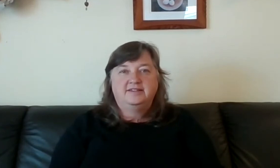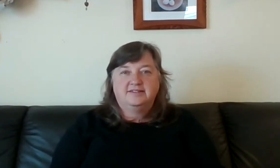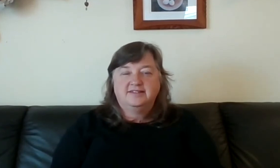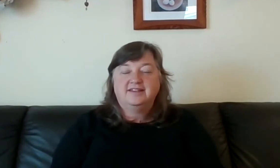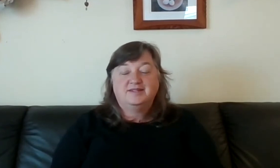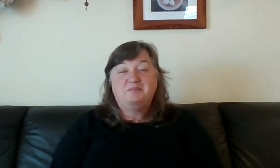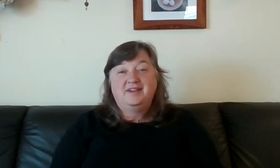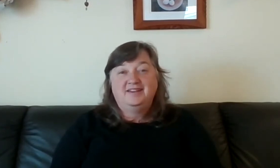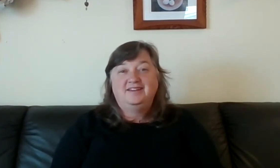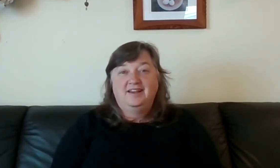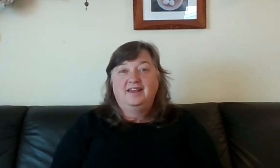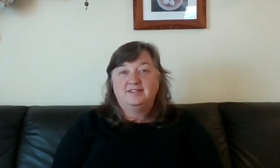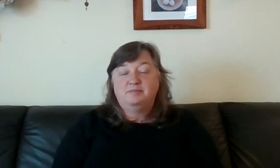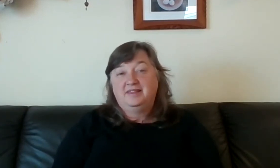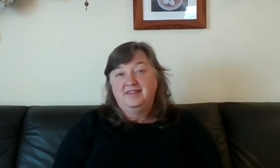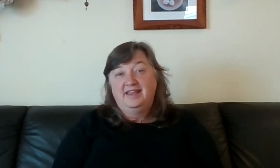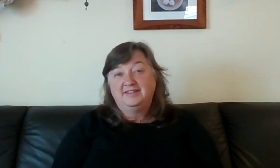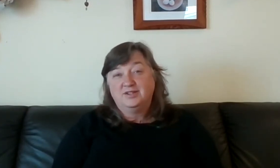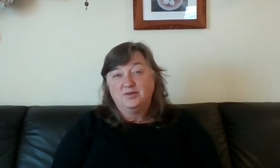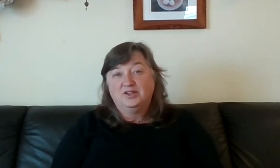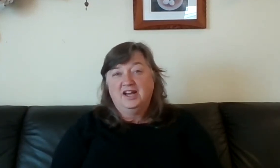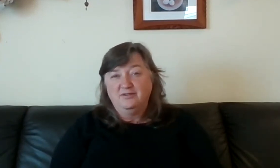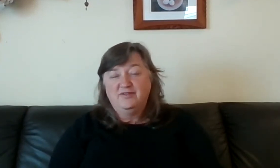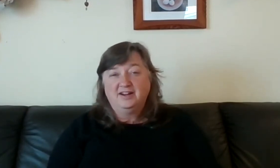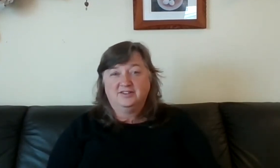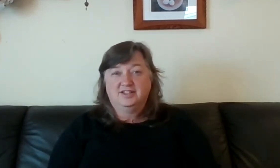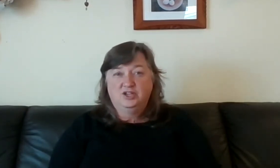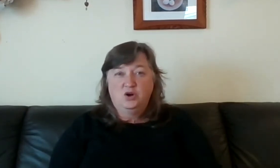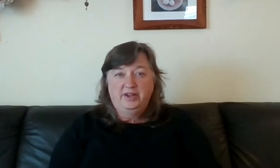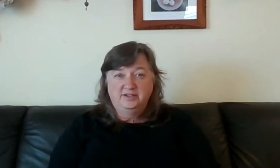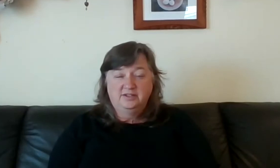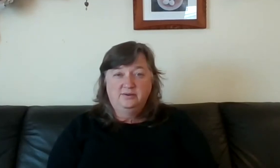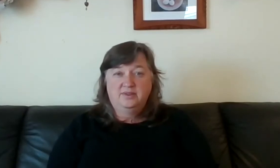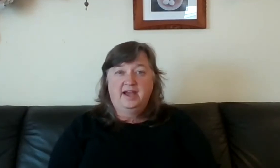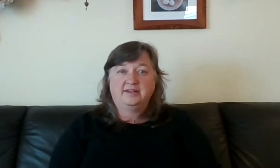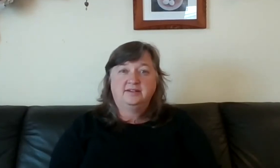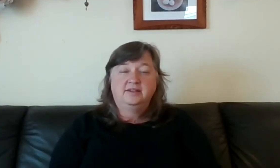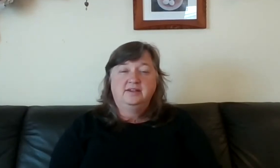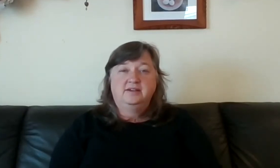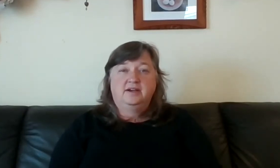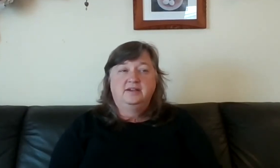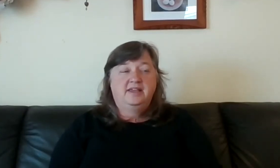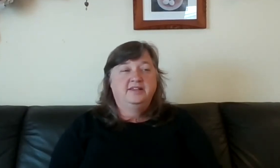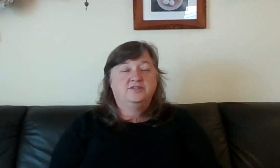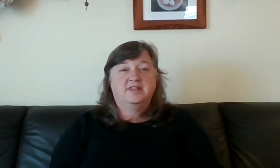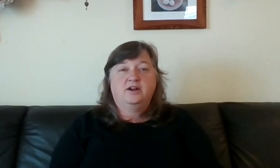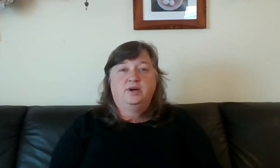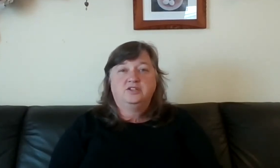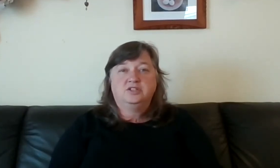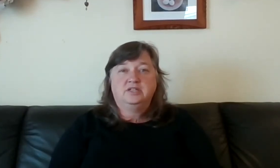it's a big thing. And so there are a lot of factors that go into that, the answer to that question. I